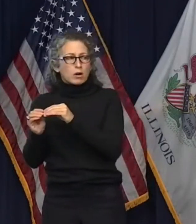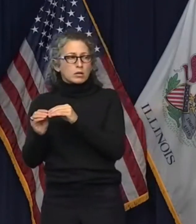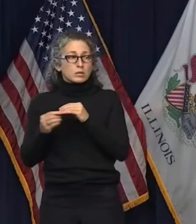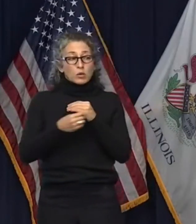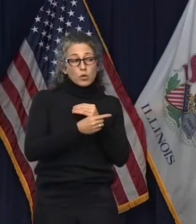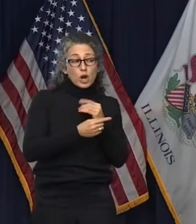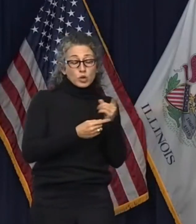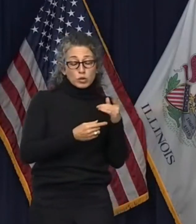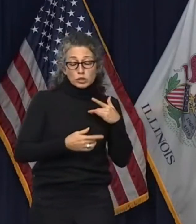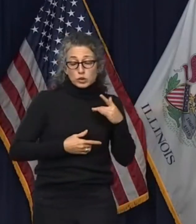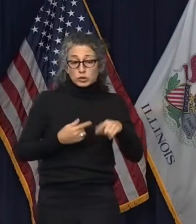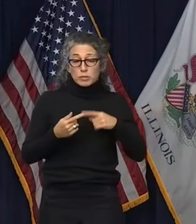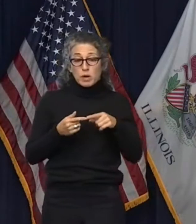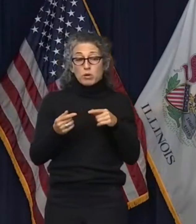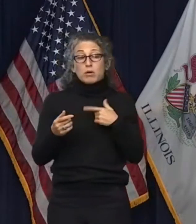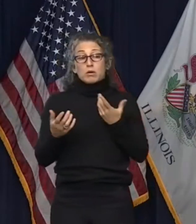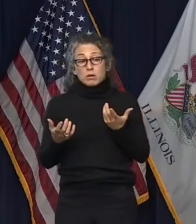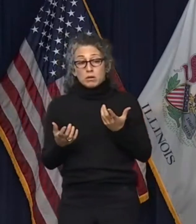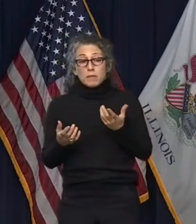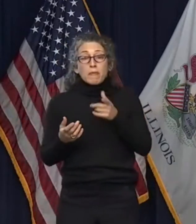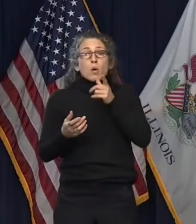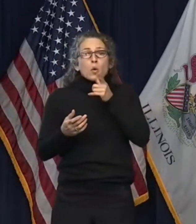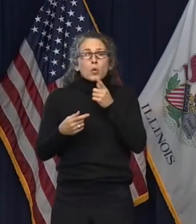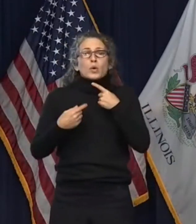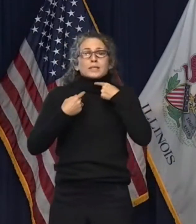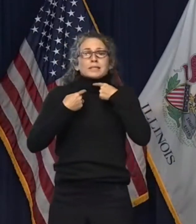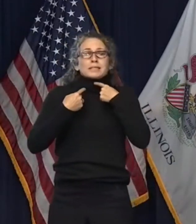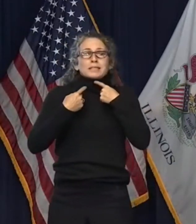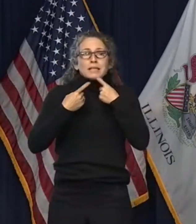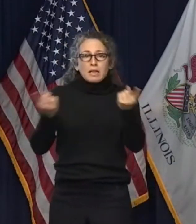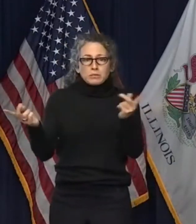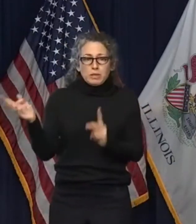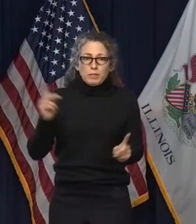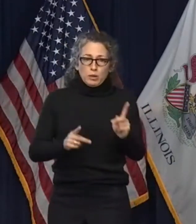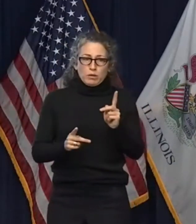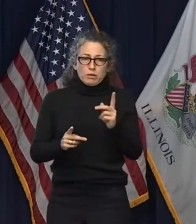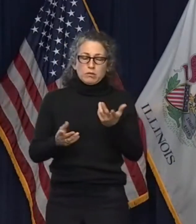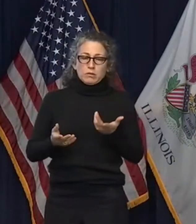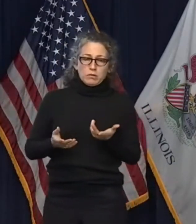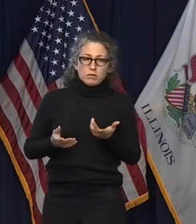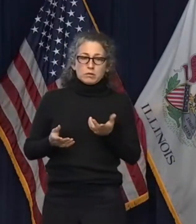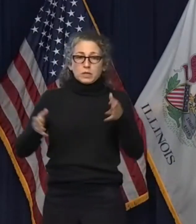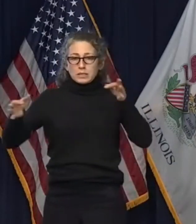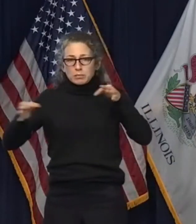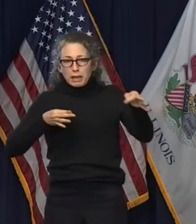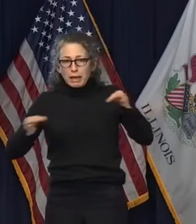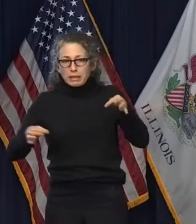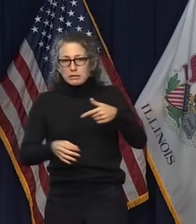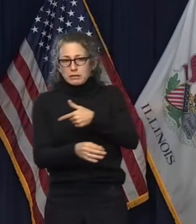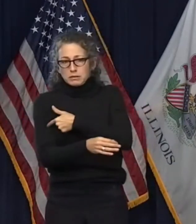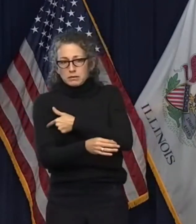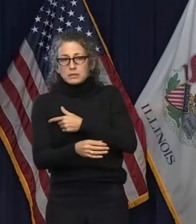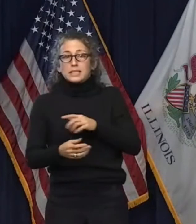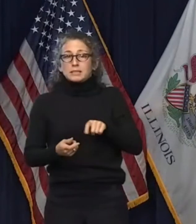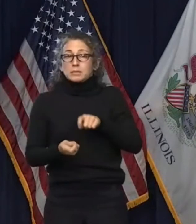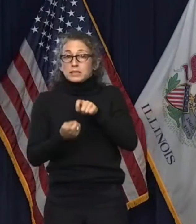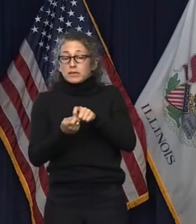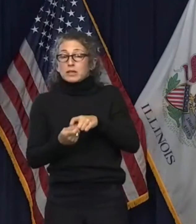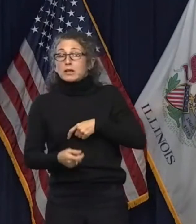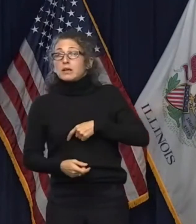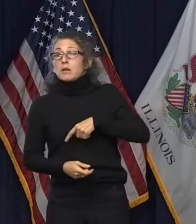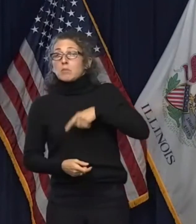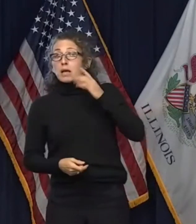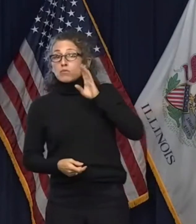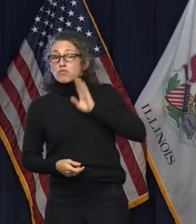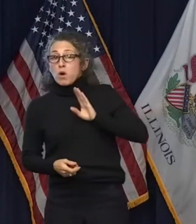messaging needs to come more from healthcare? And then what do you say to the skeptics, particularly in the Black and brown communities, where there is a greater